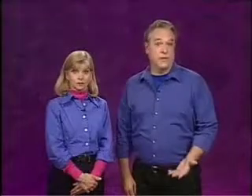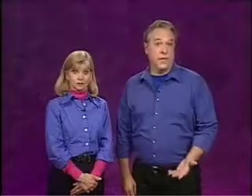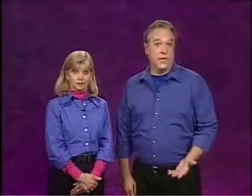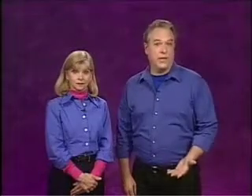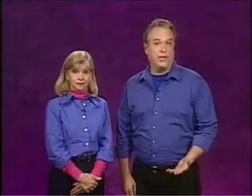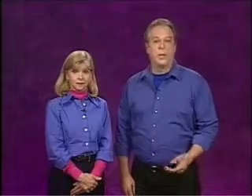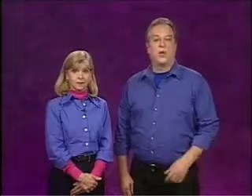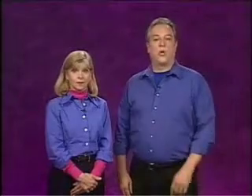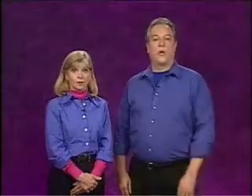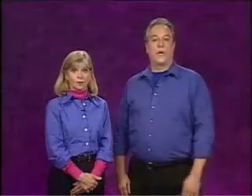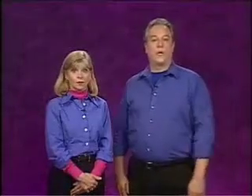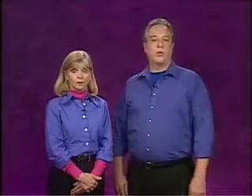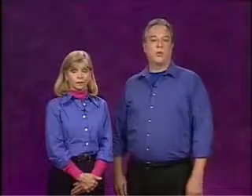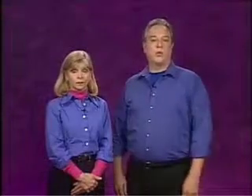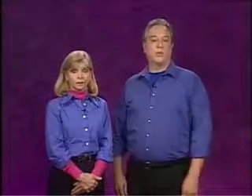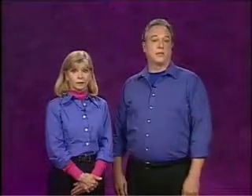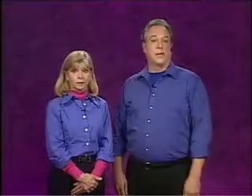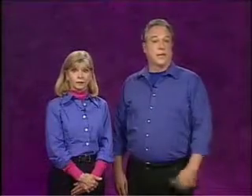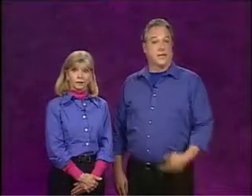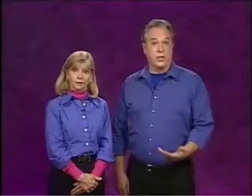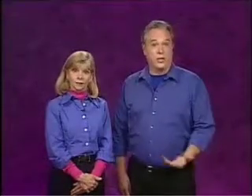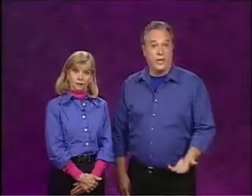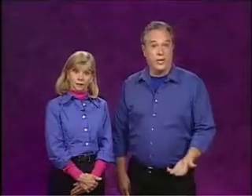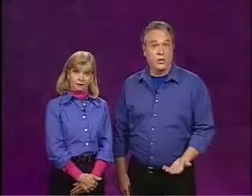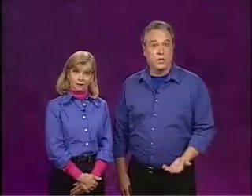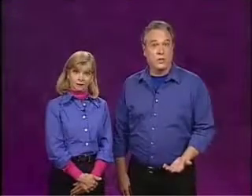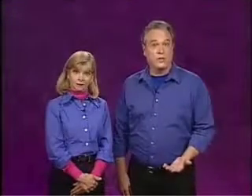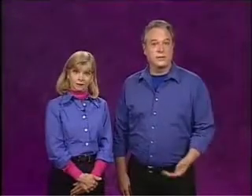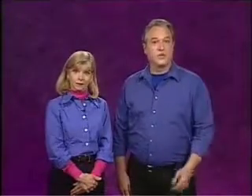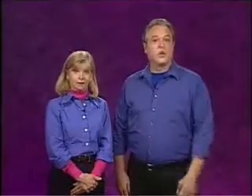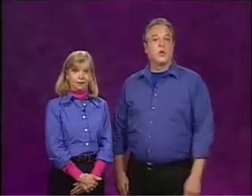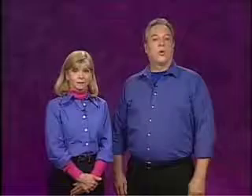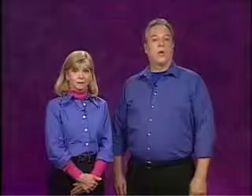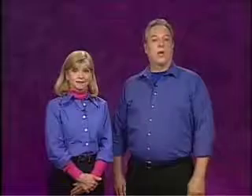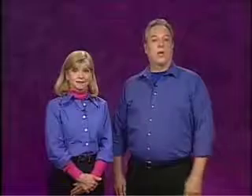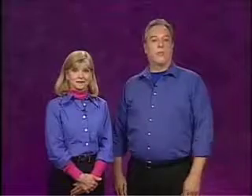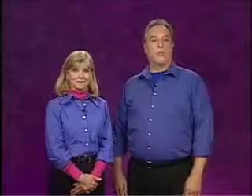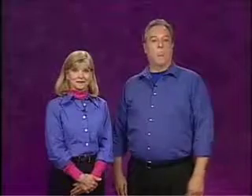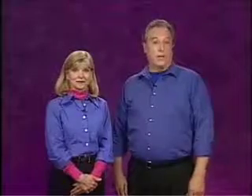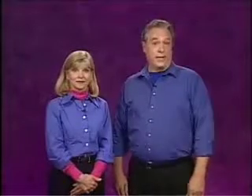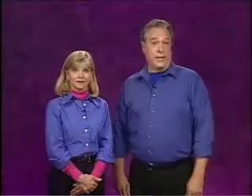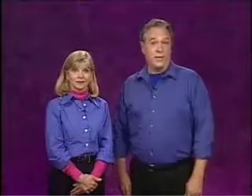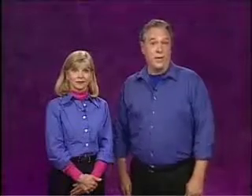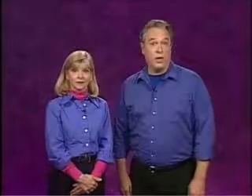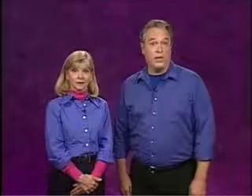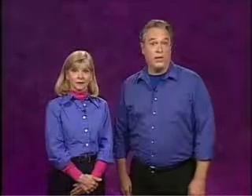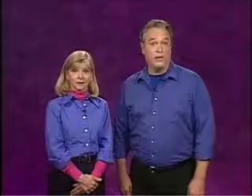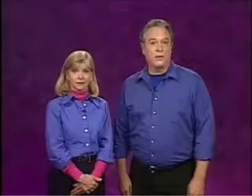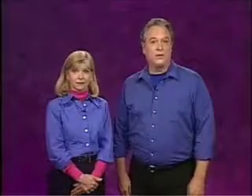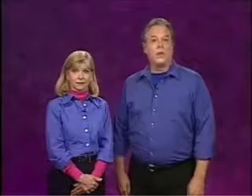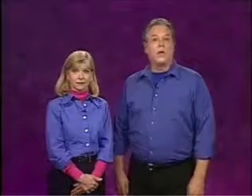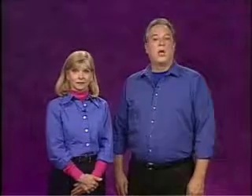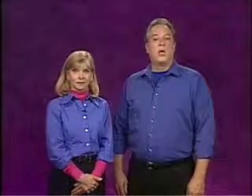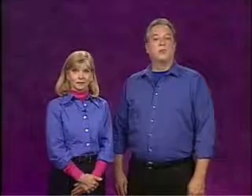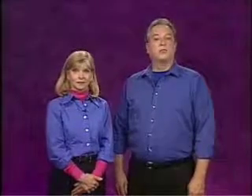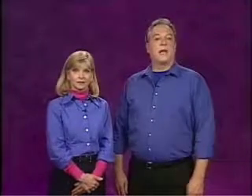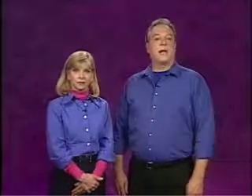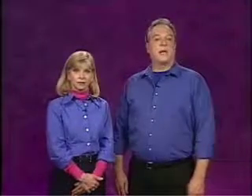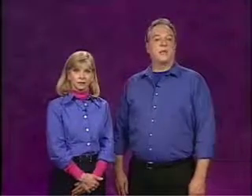ski? Or bake cookies? Can you bake cookies? Or help? Can you help me? You sign